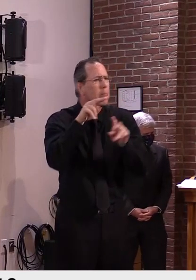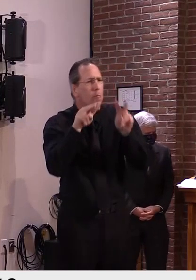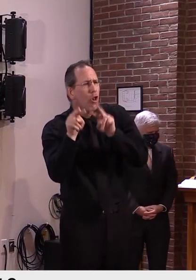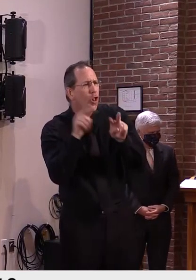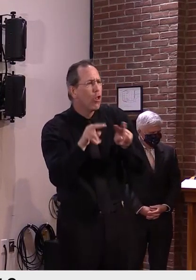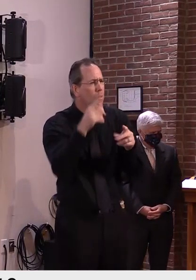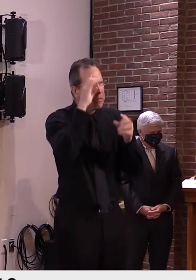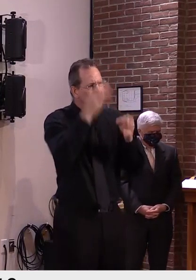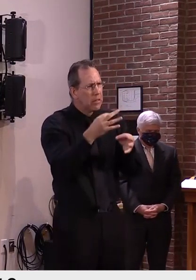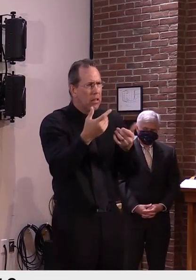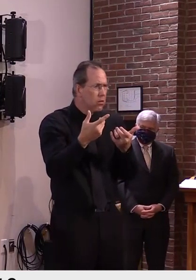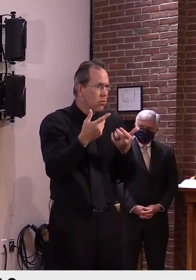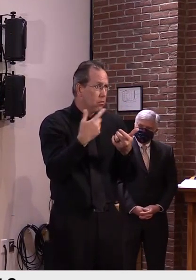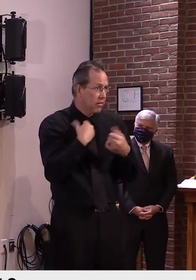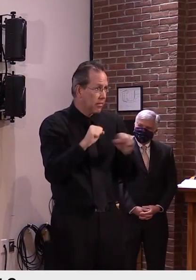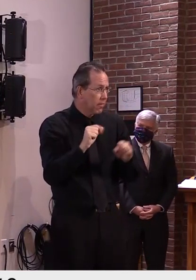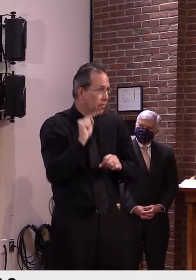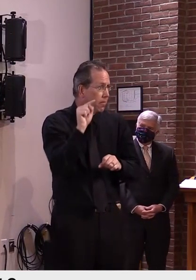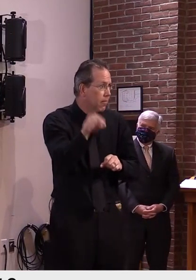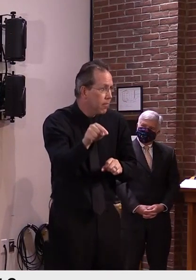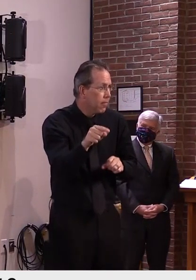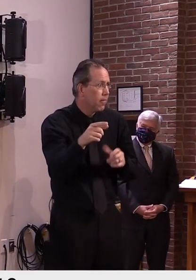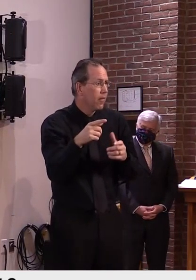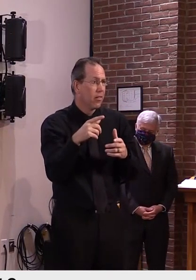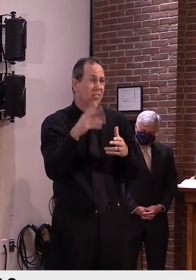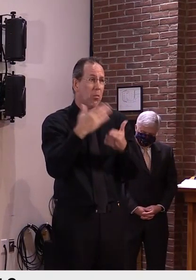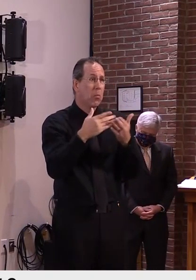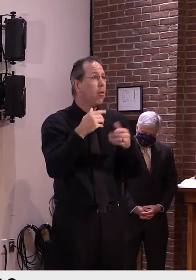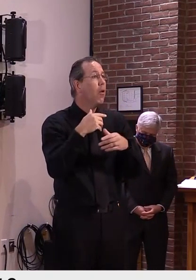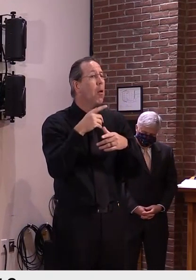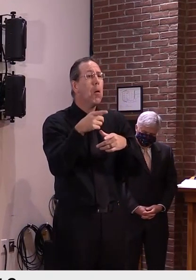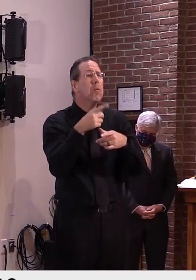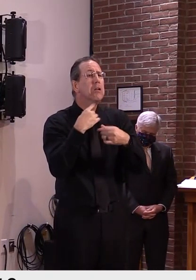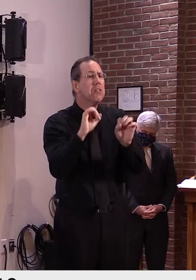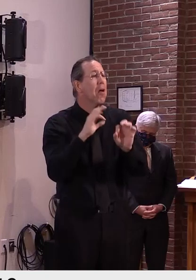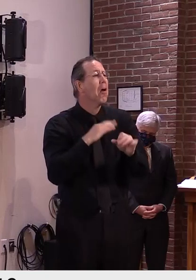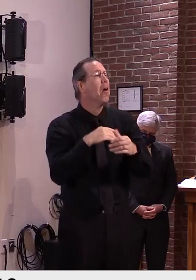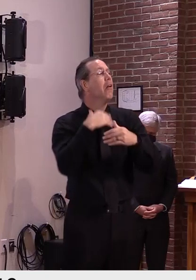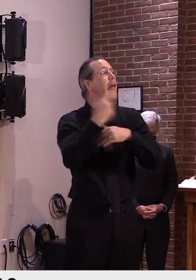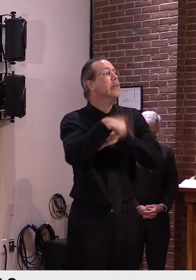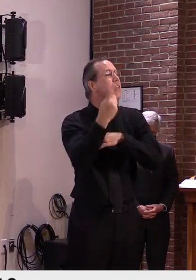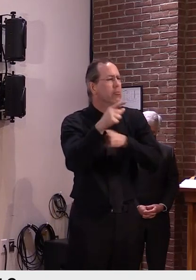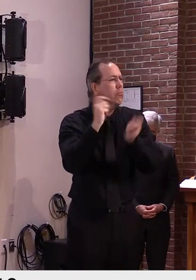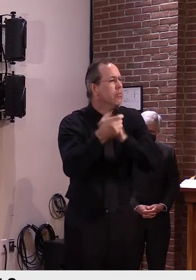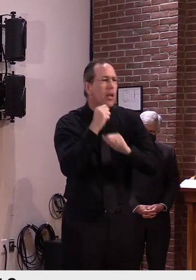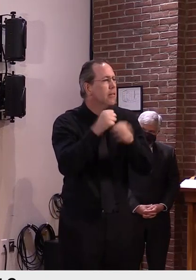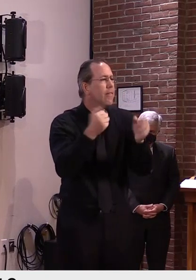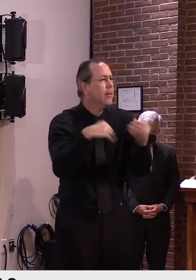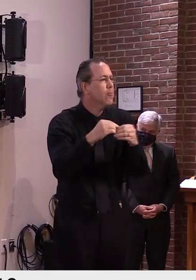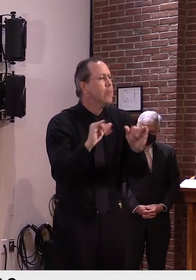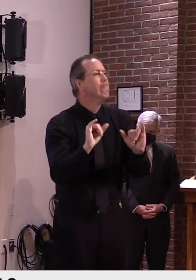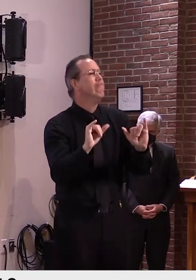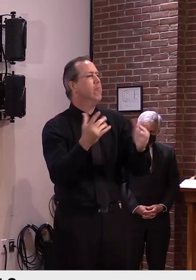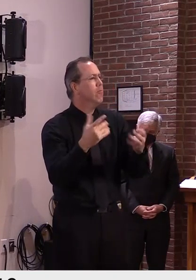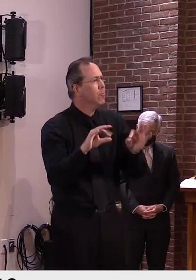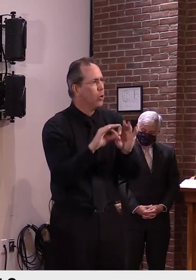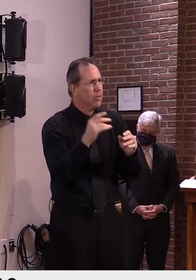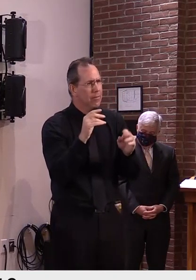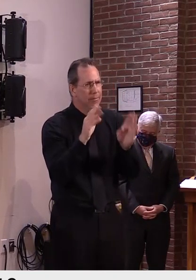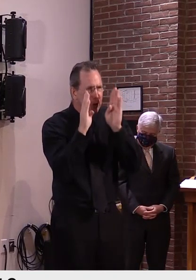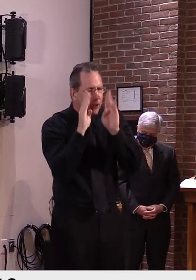zones change very quickly sometimes. And where we think we're comfortable having people from Vermont go and come back to,